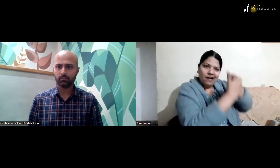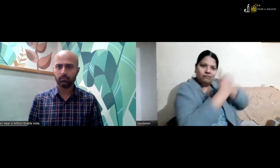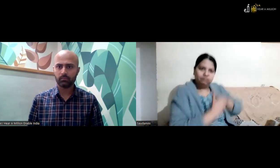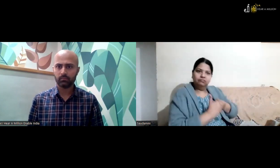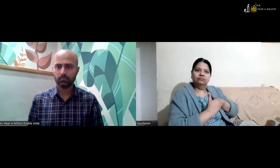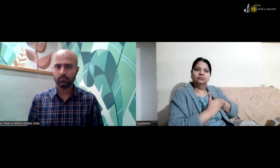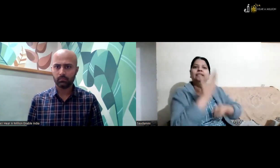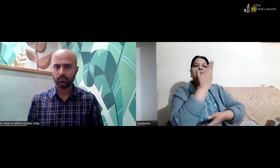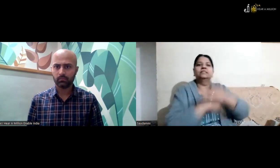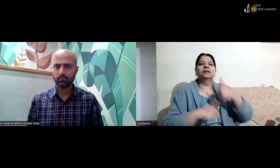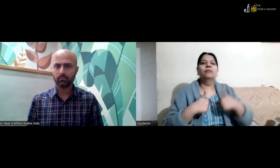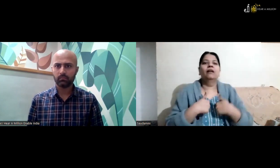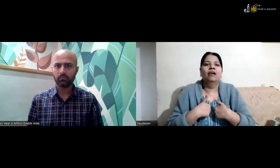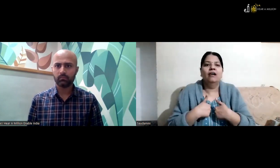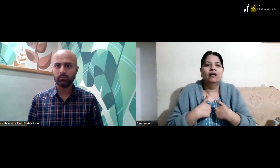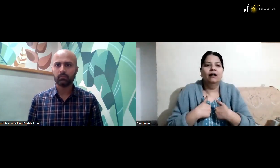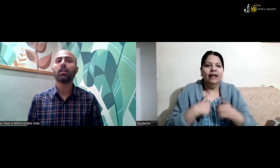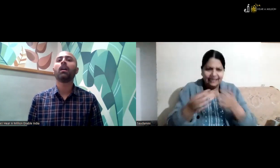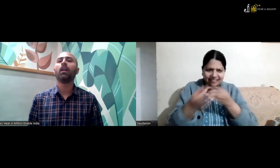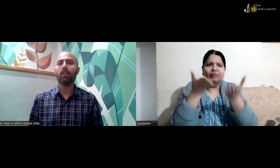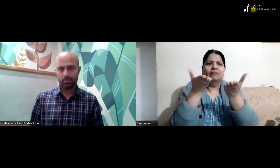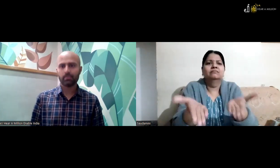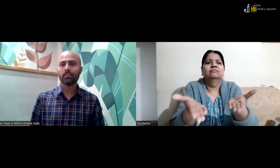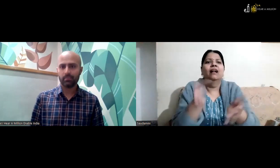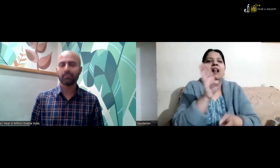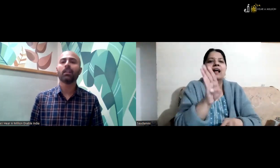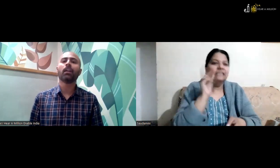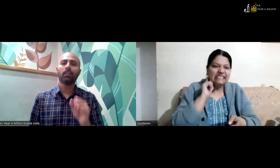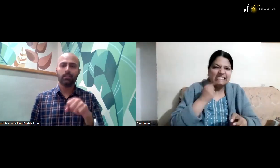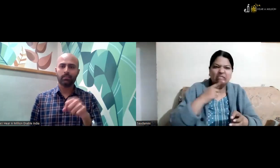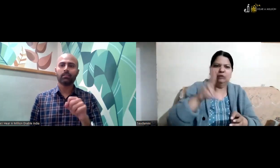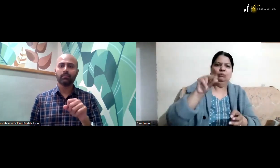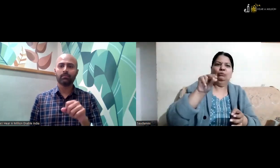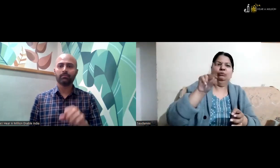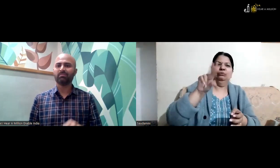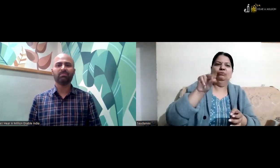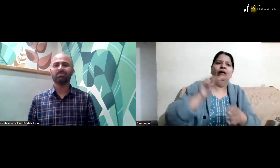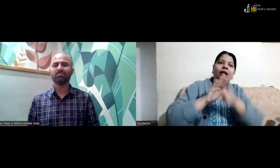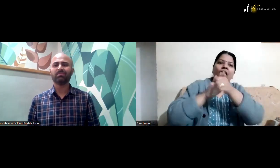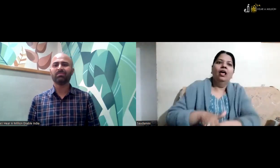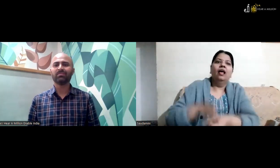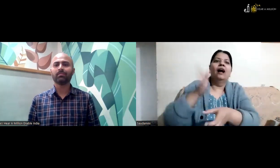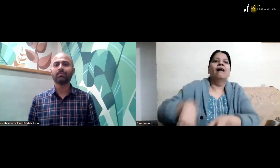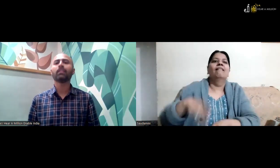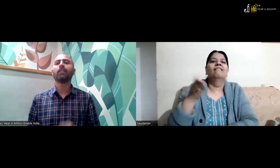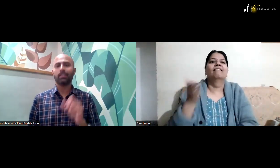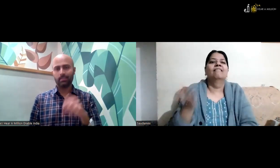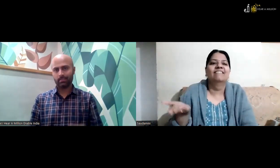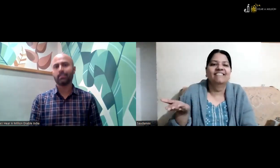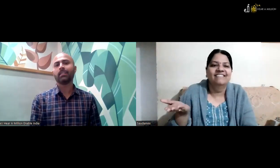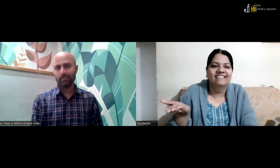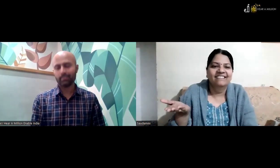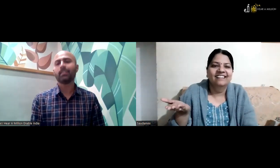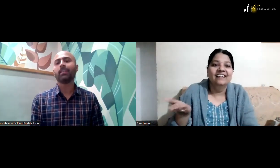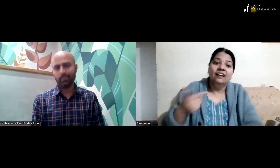about general laws, so there we face quite discrimination, right? That yes, driving license is not given to the